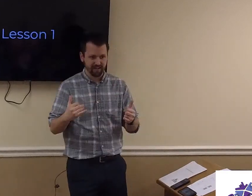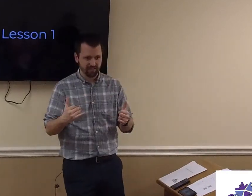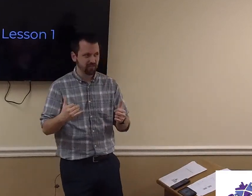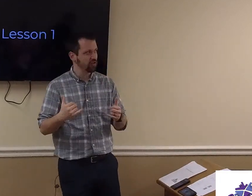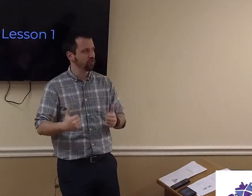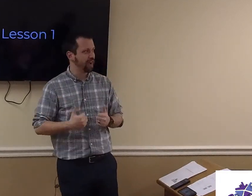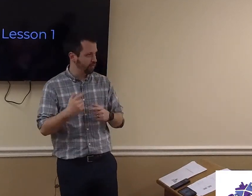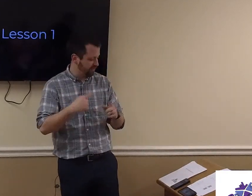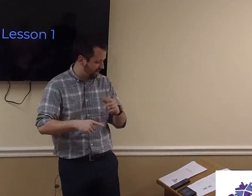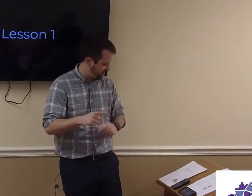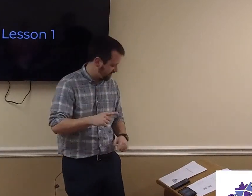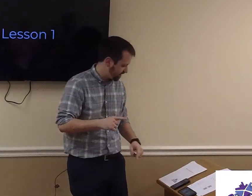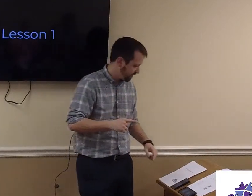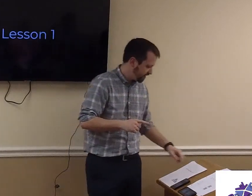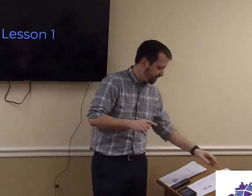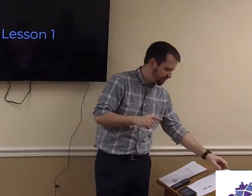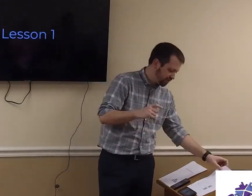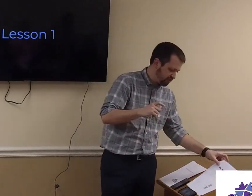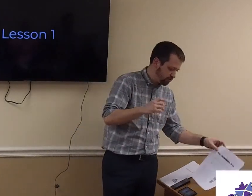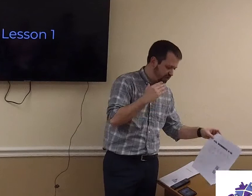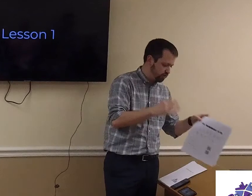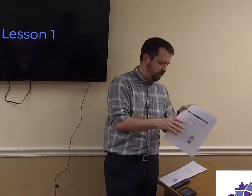So these are survival signs. These are signs you need to know.